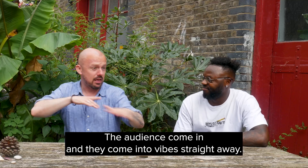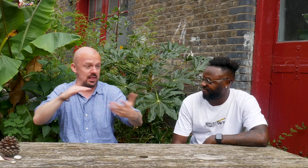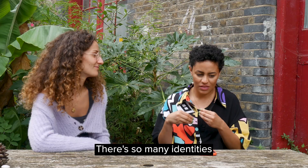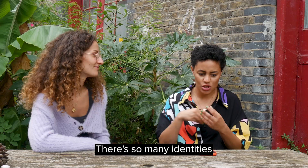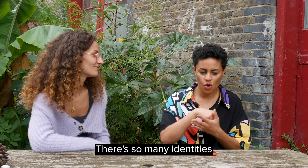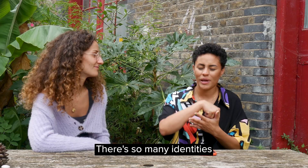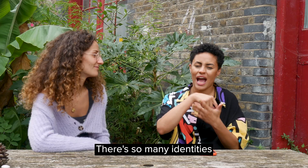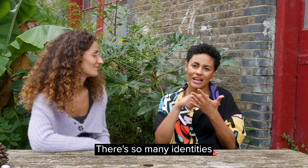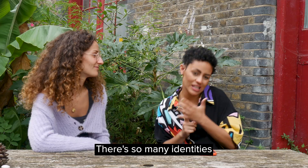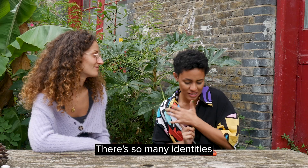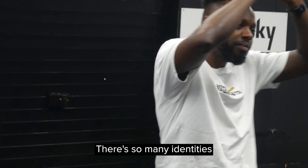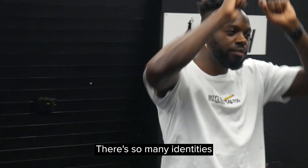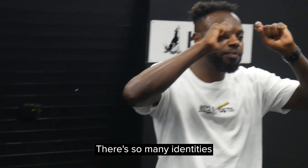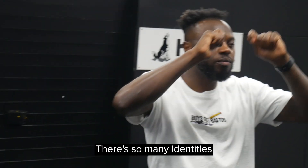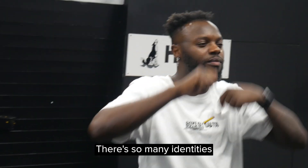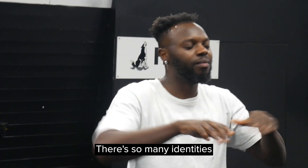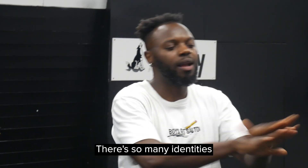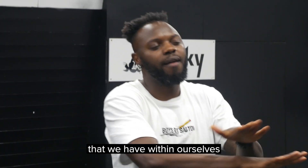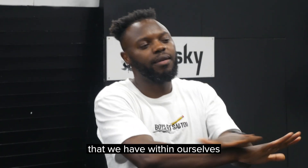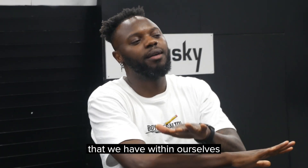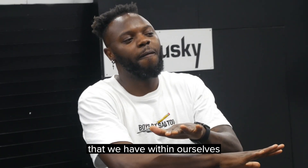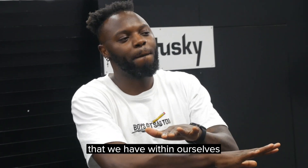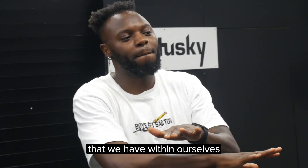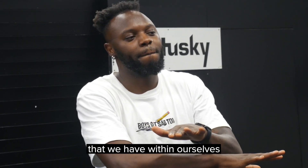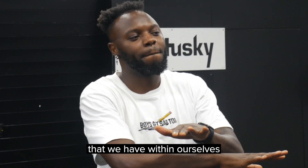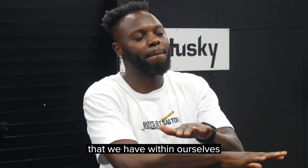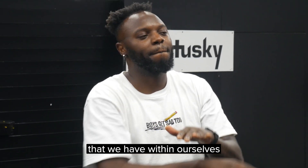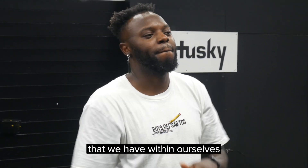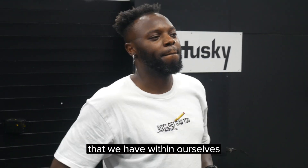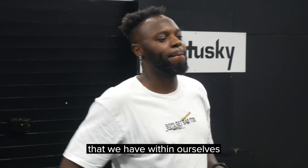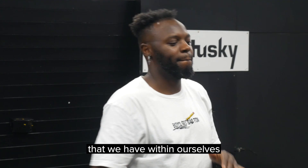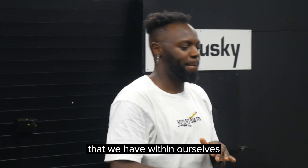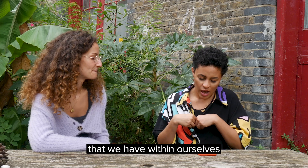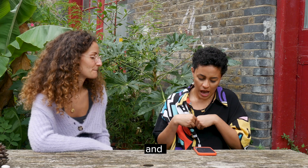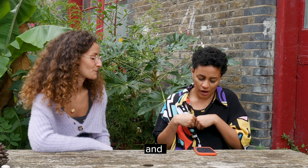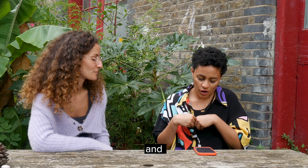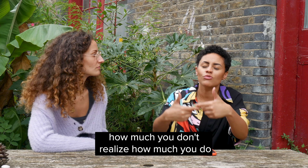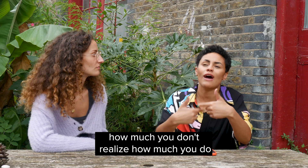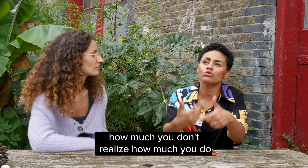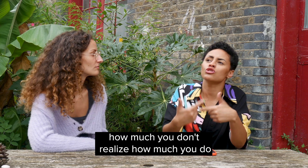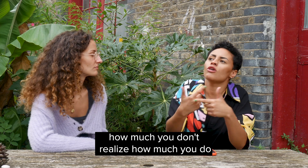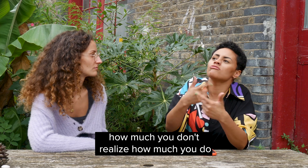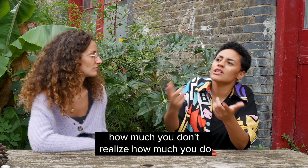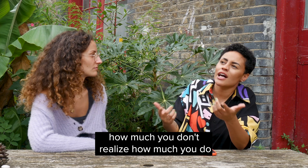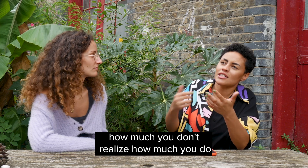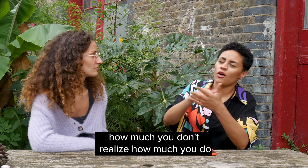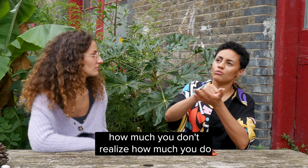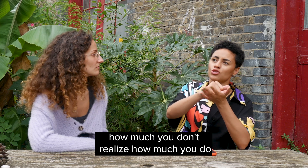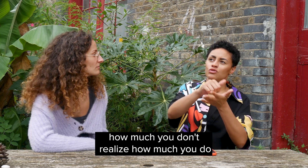There's so many identities that we have within ourselves. And how much you don't realise how much you